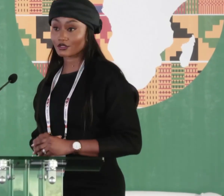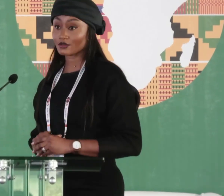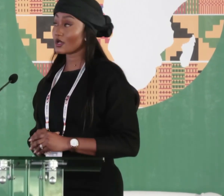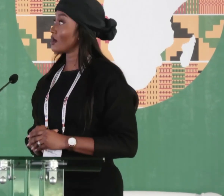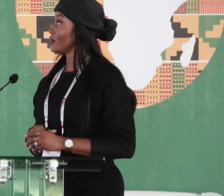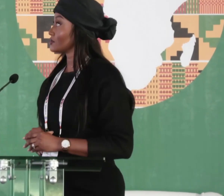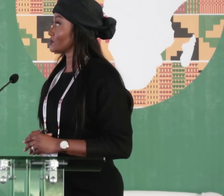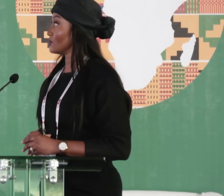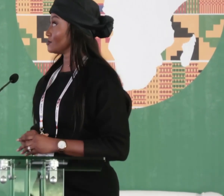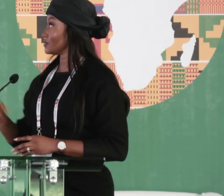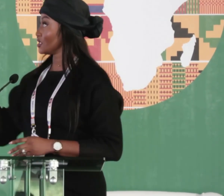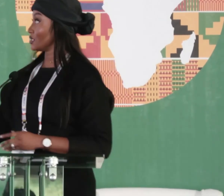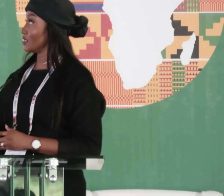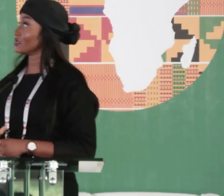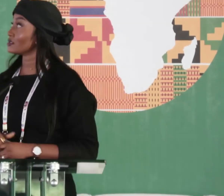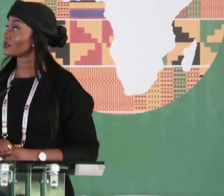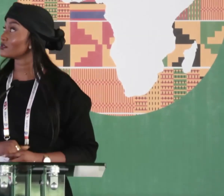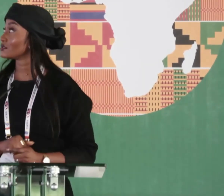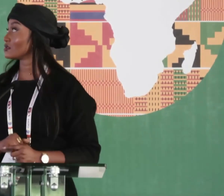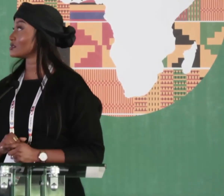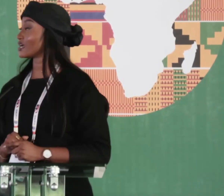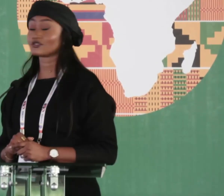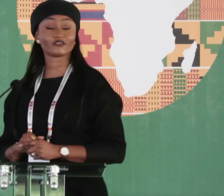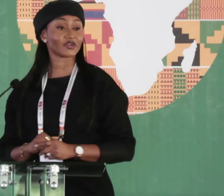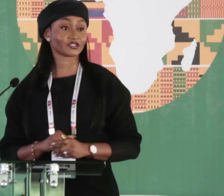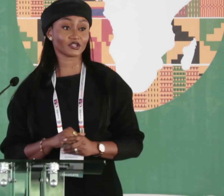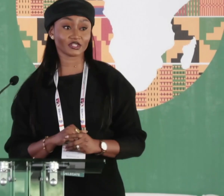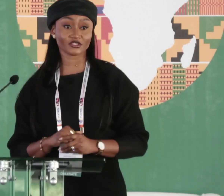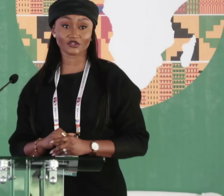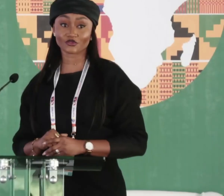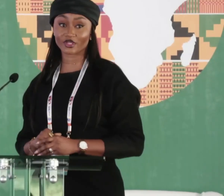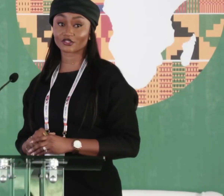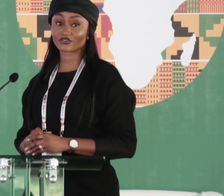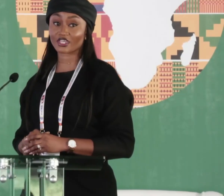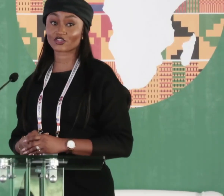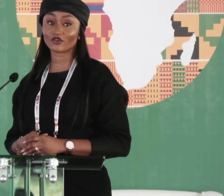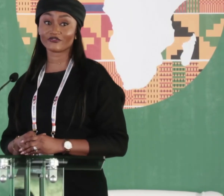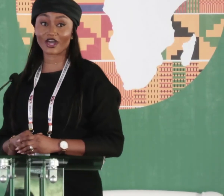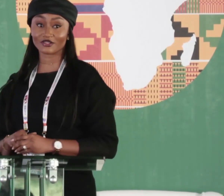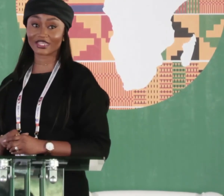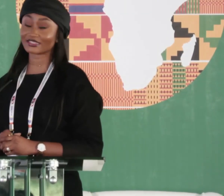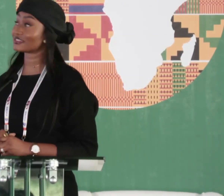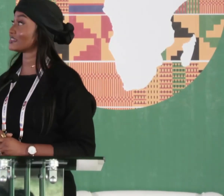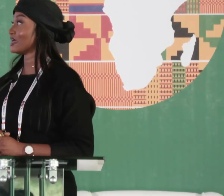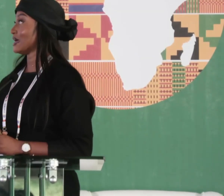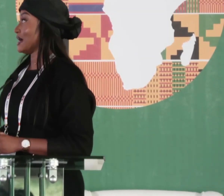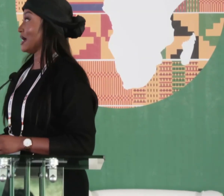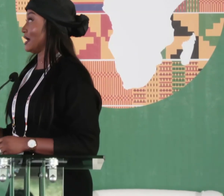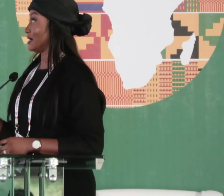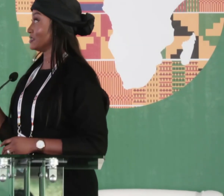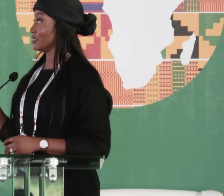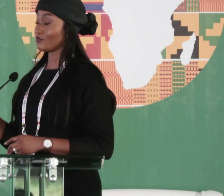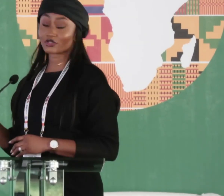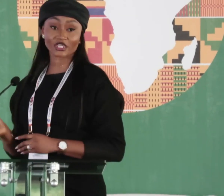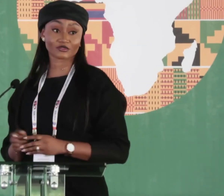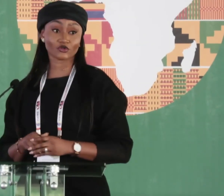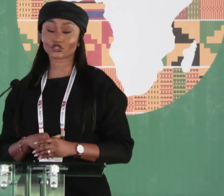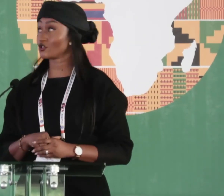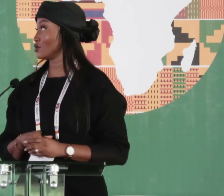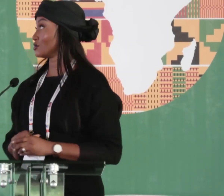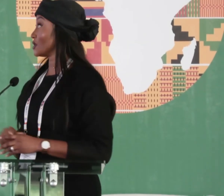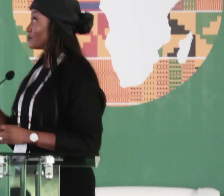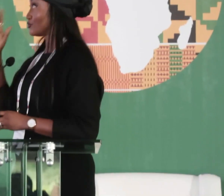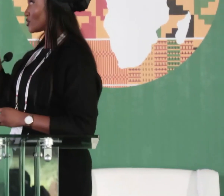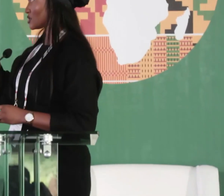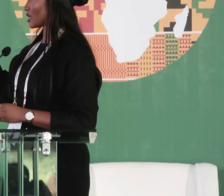Thank you. So the title of my study is on the rate of sexual violence and